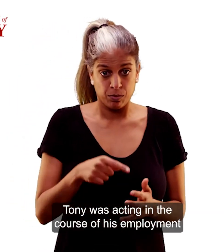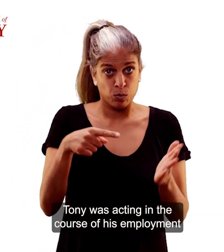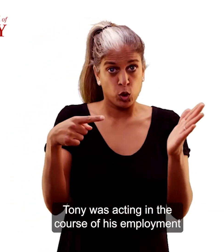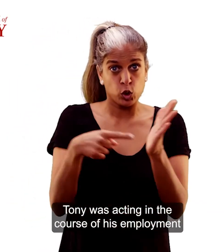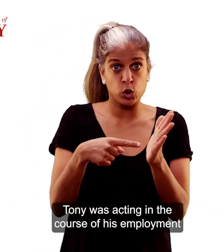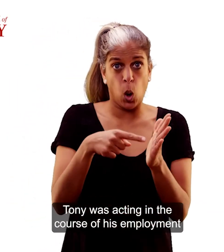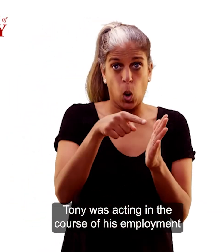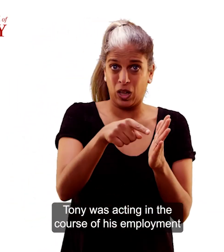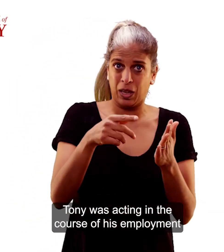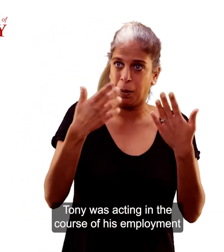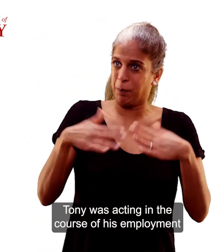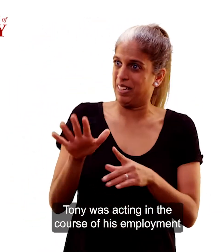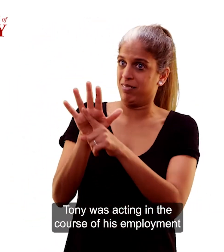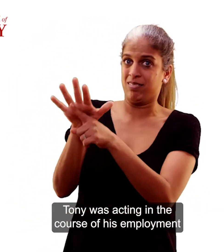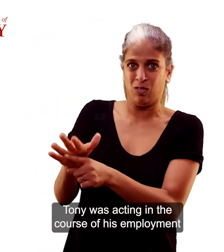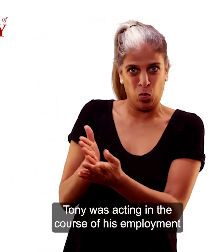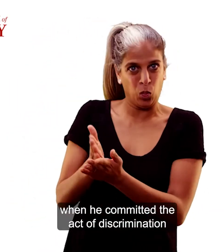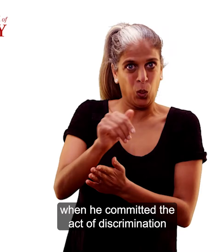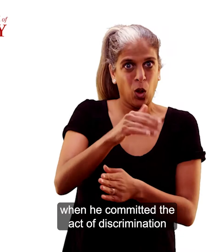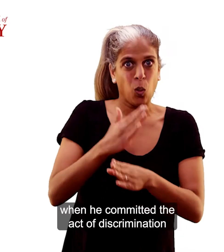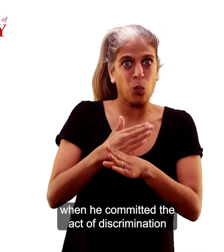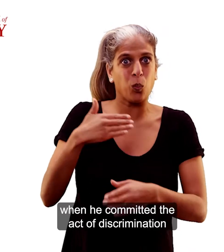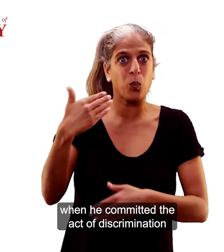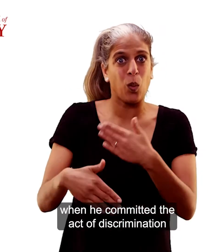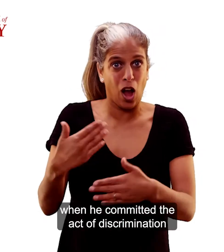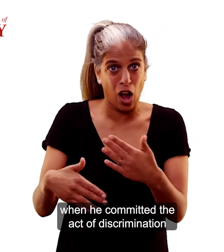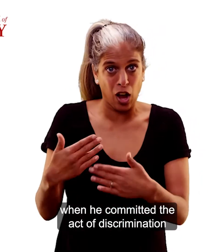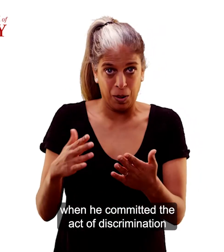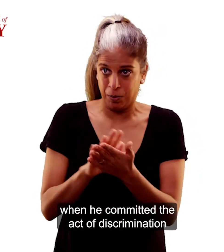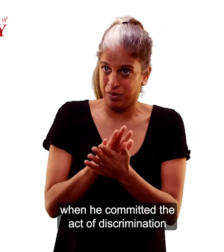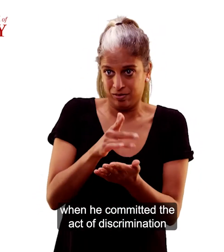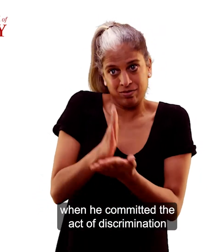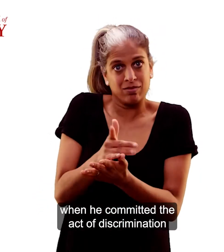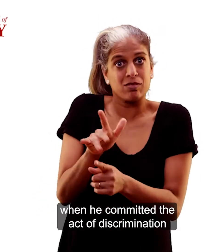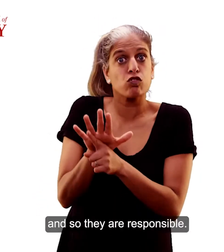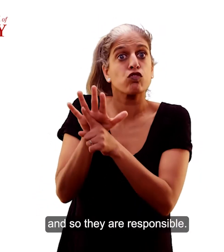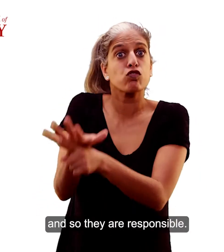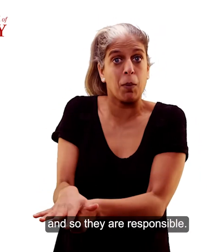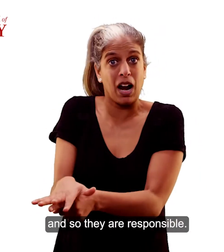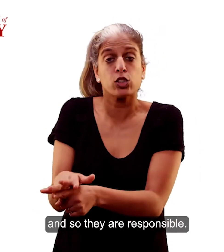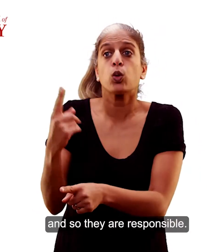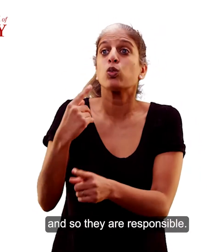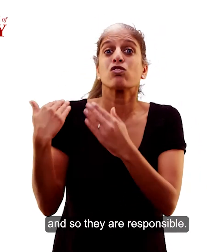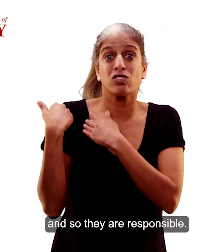Tony was acting in the course of his employment when he committed the act of discrimination, and so they are responsible.